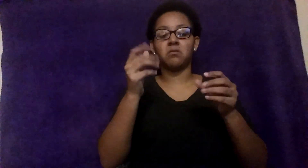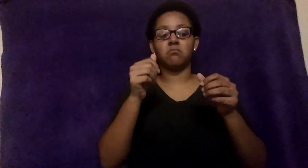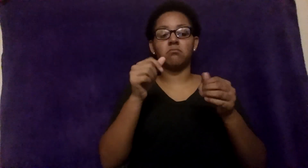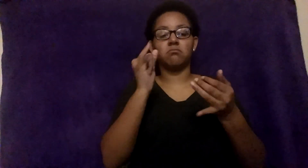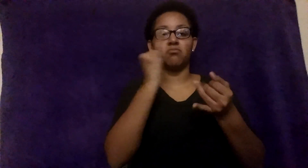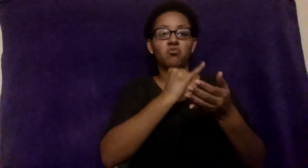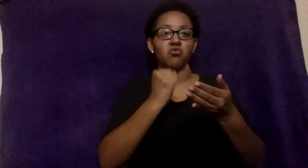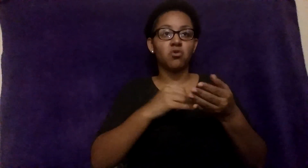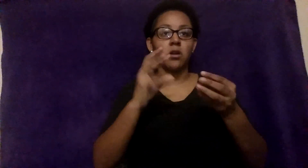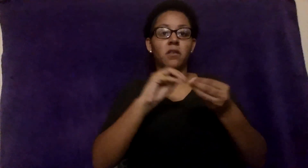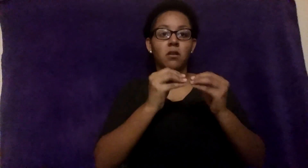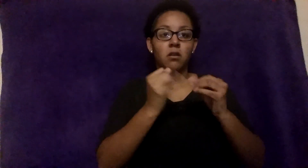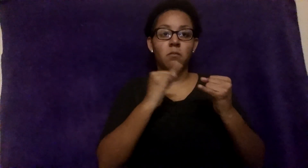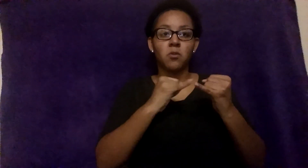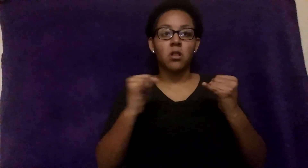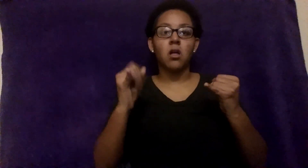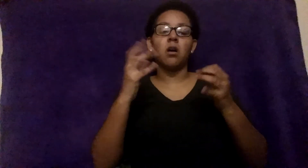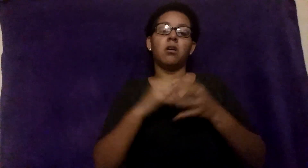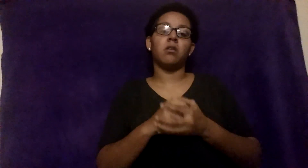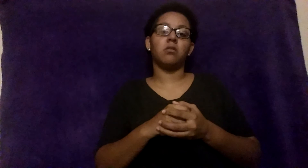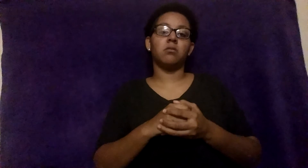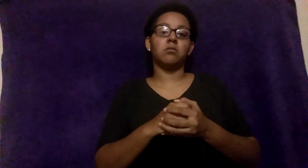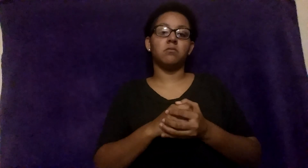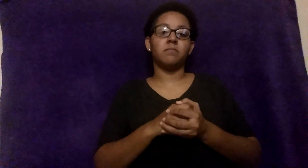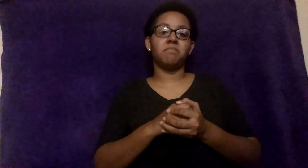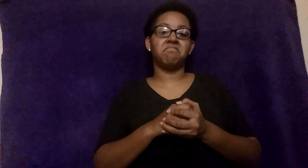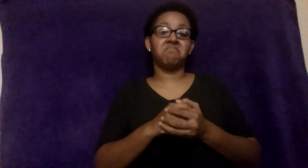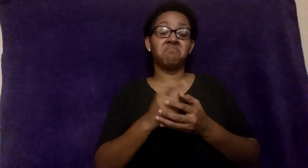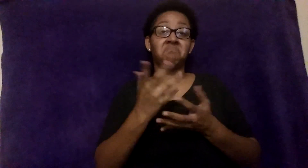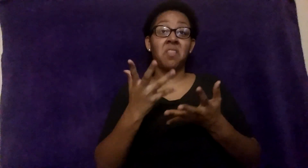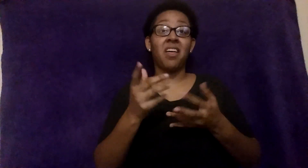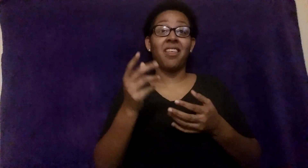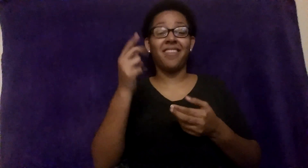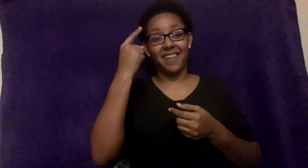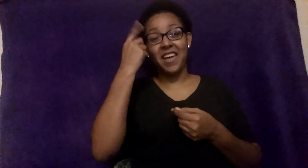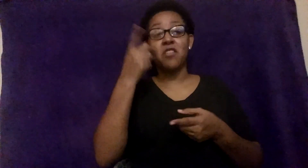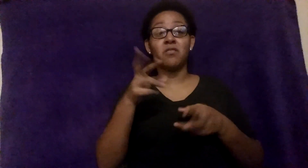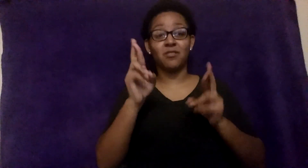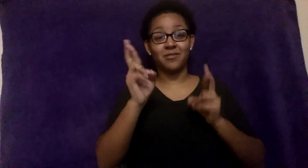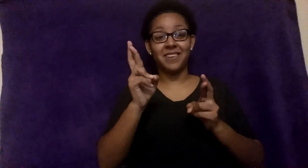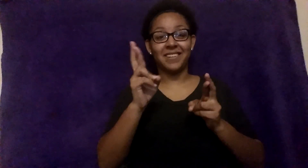I think you might be ready to tackle the addition problems. Have fun.